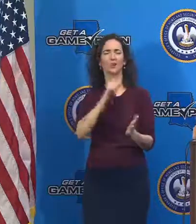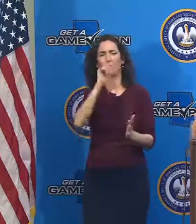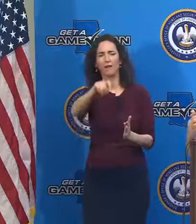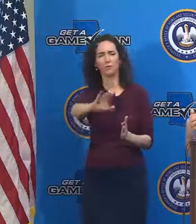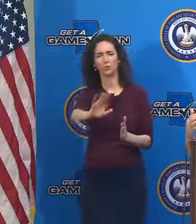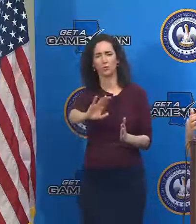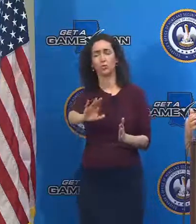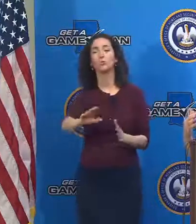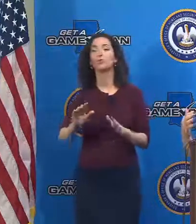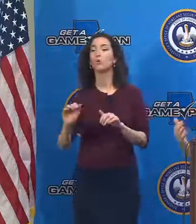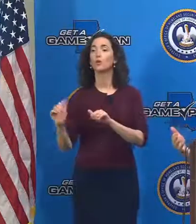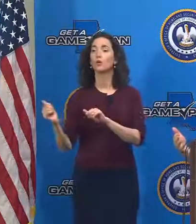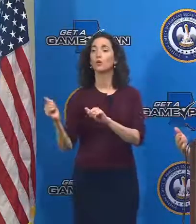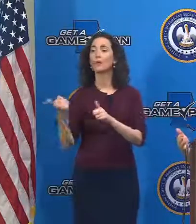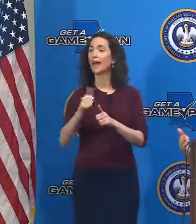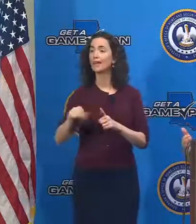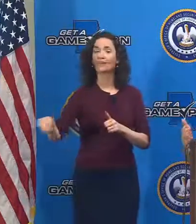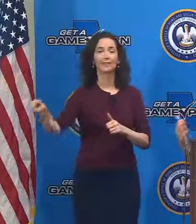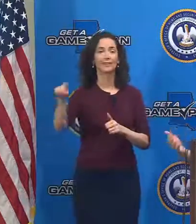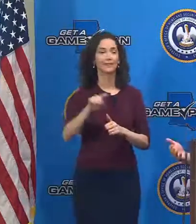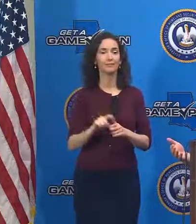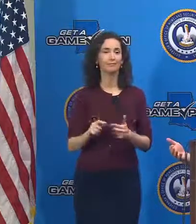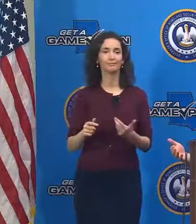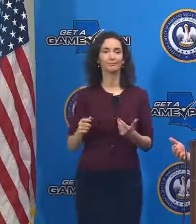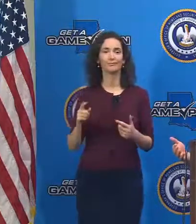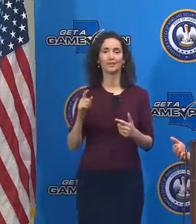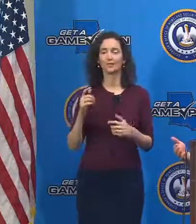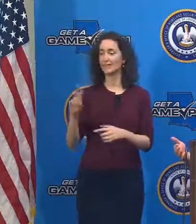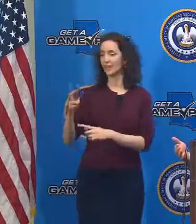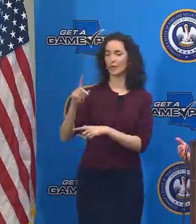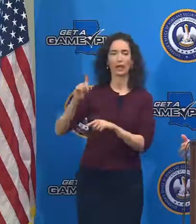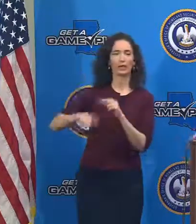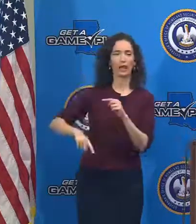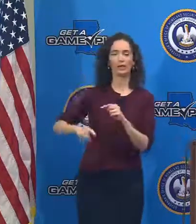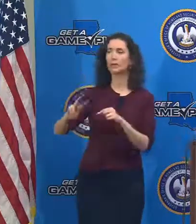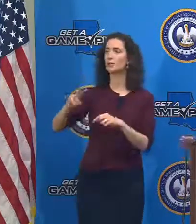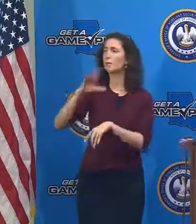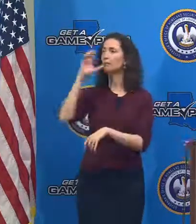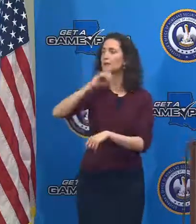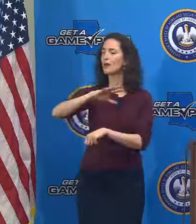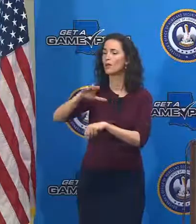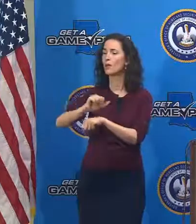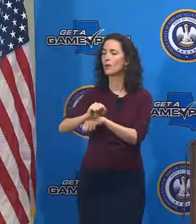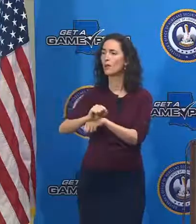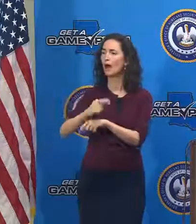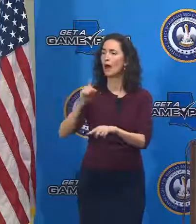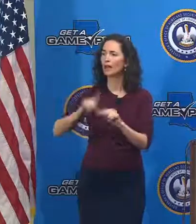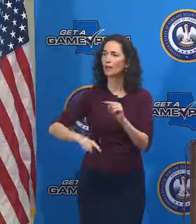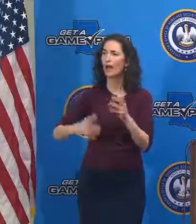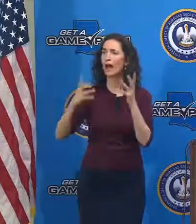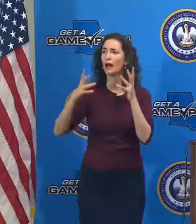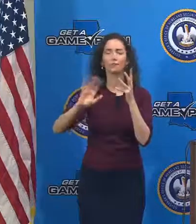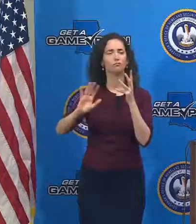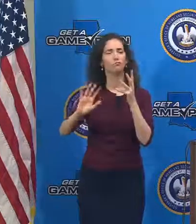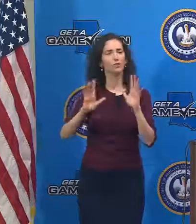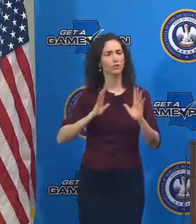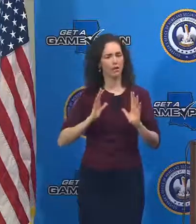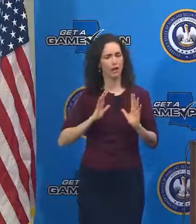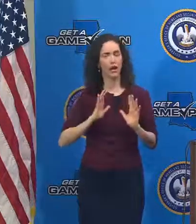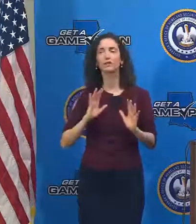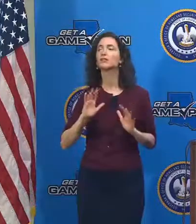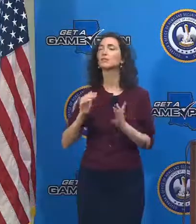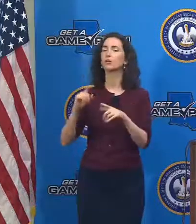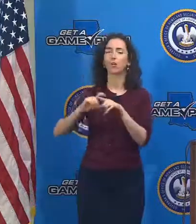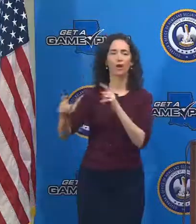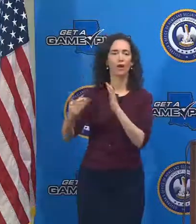did delay or not be able to get to their second dose appointment, that's okay. Just get it rescheduled and get it done as soon